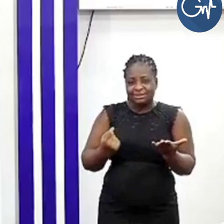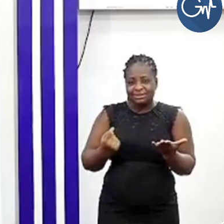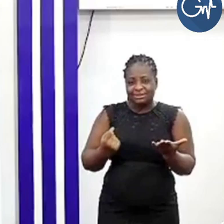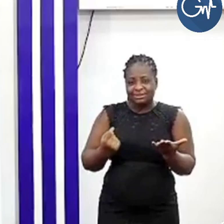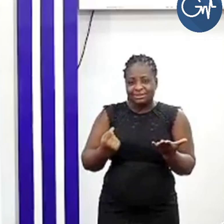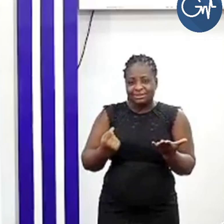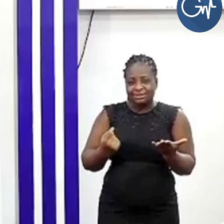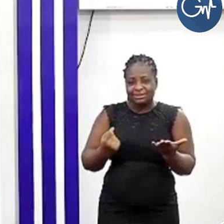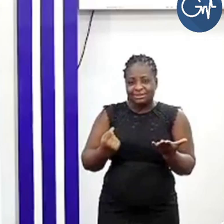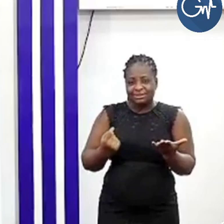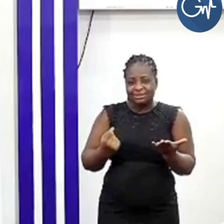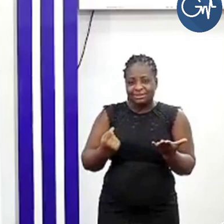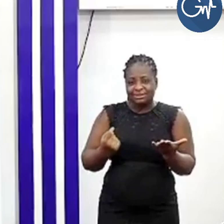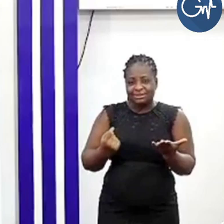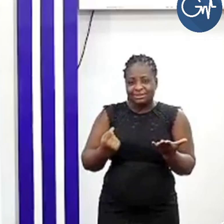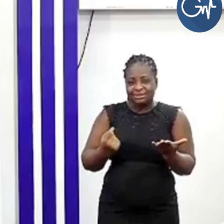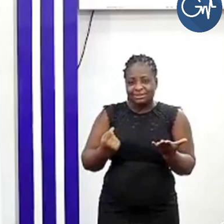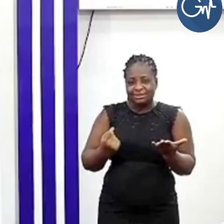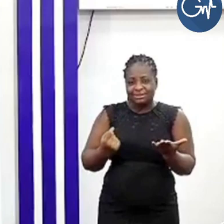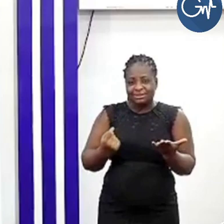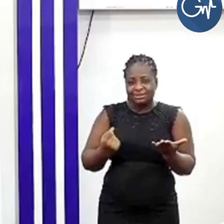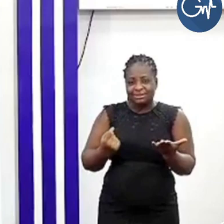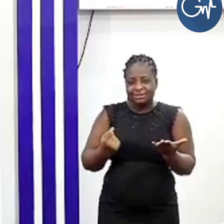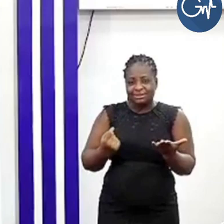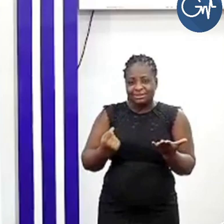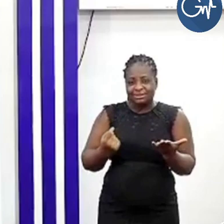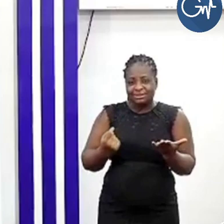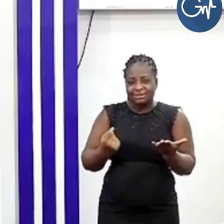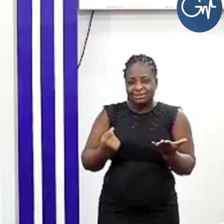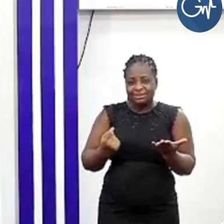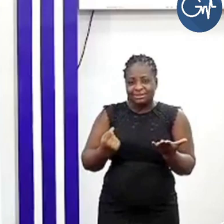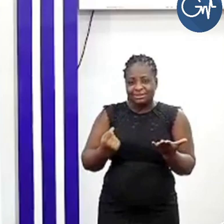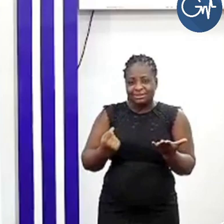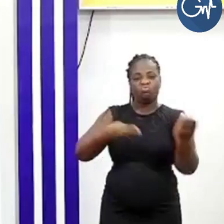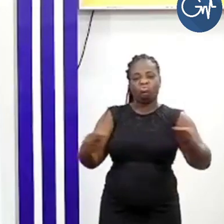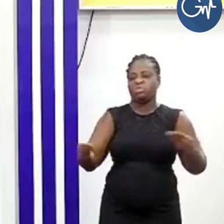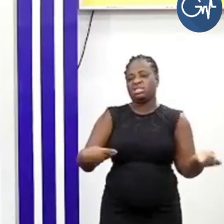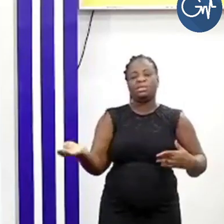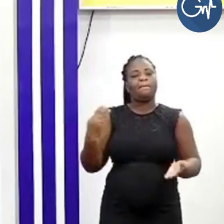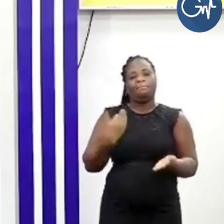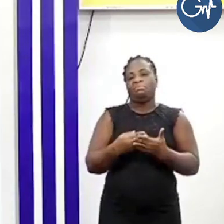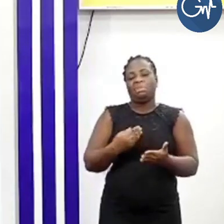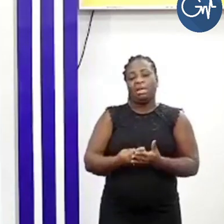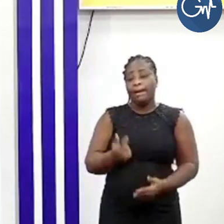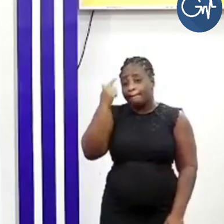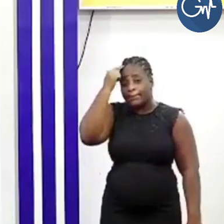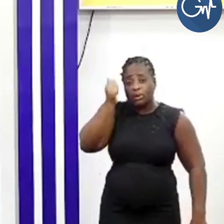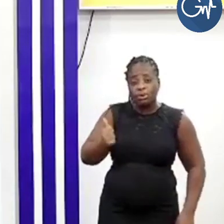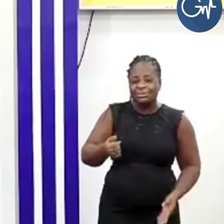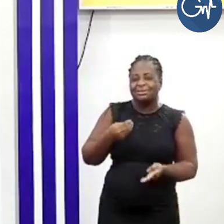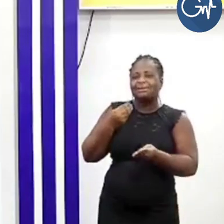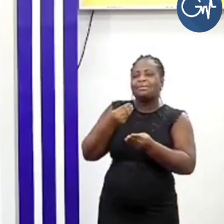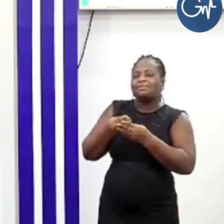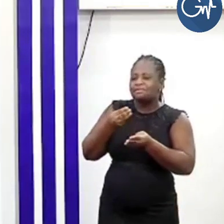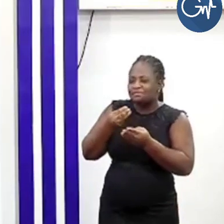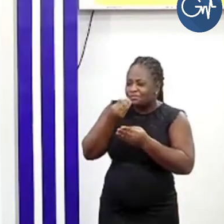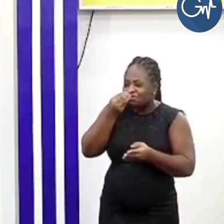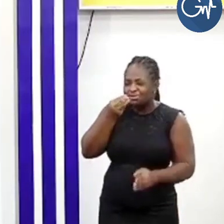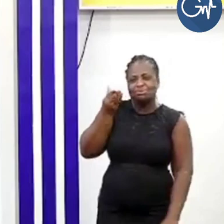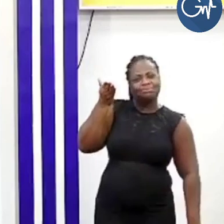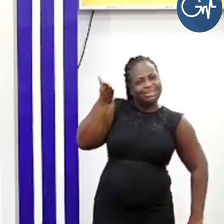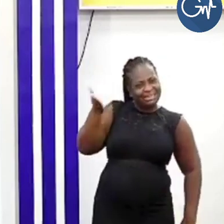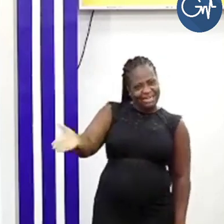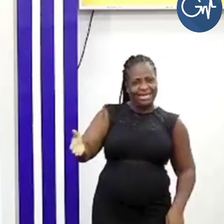at 2-3 times the price of what it used to be, you're just throwing money away, because the food, the stocks will be there in